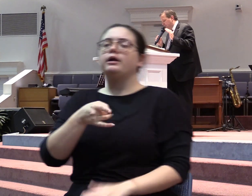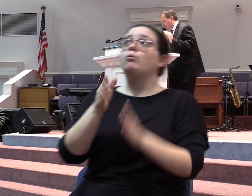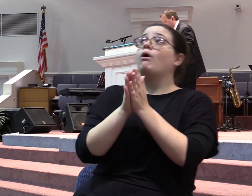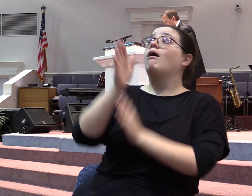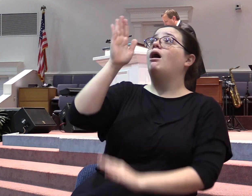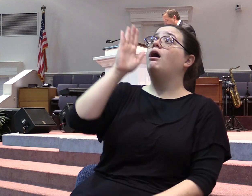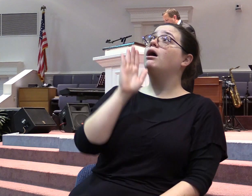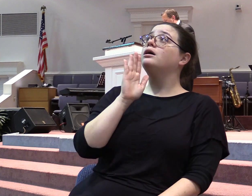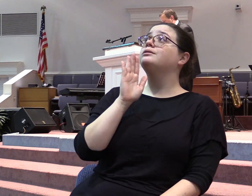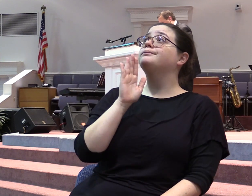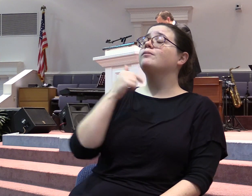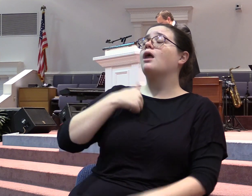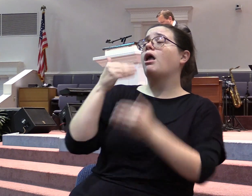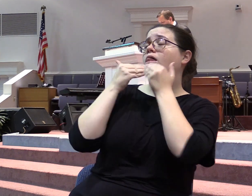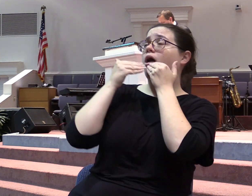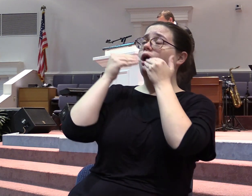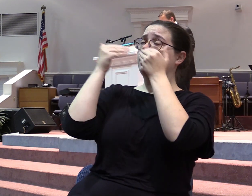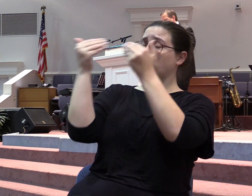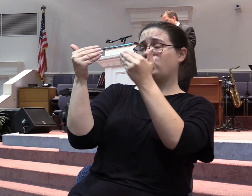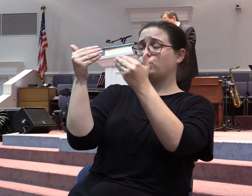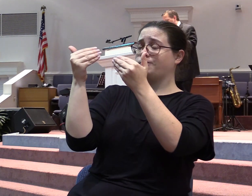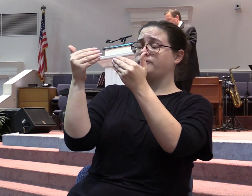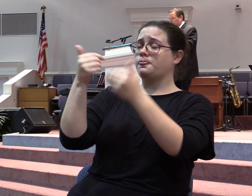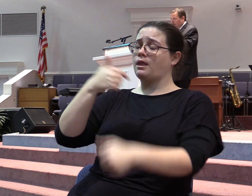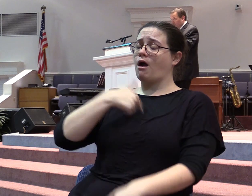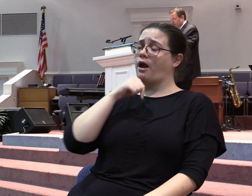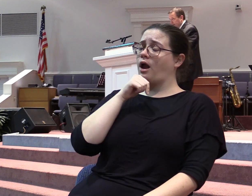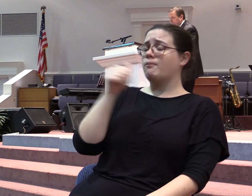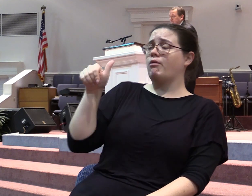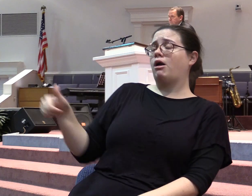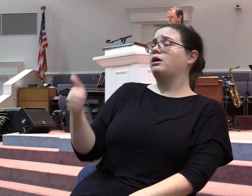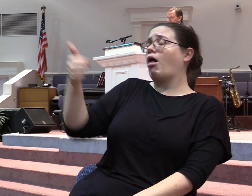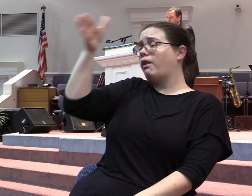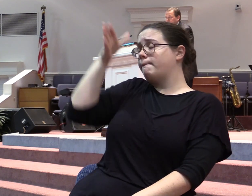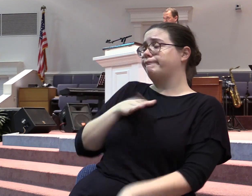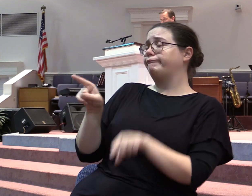God, I thank thee that I am not as other men.